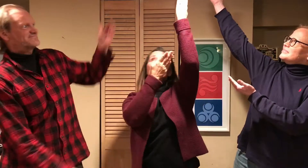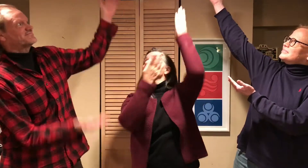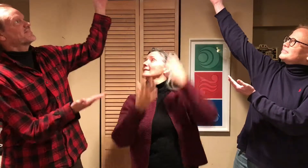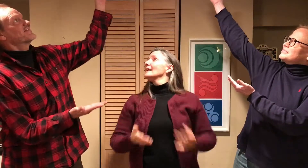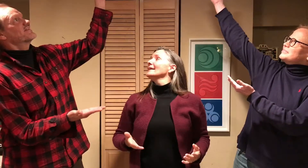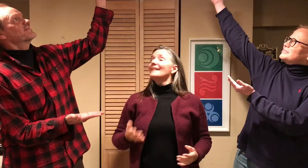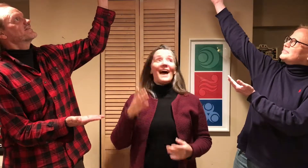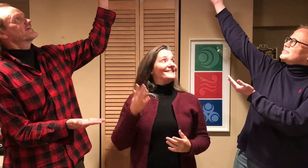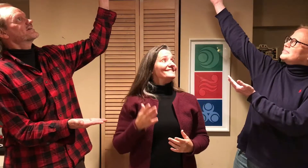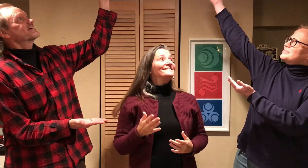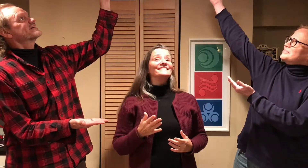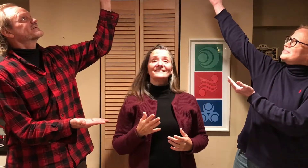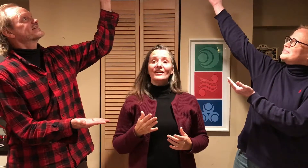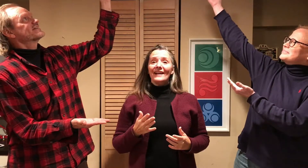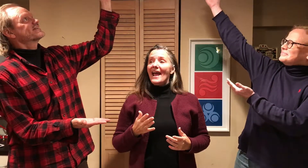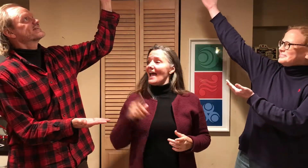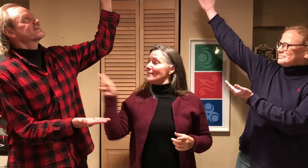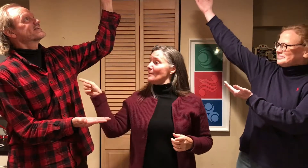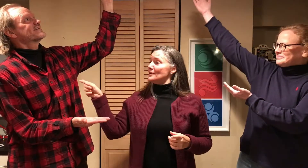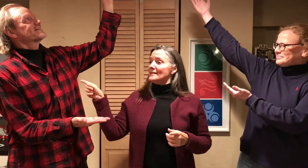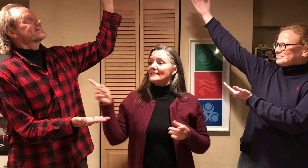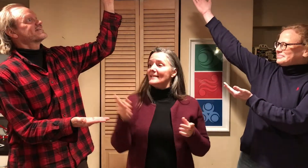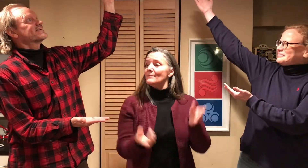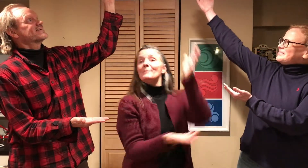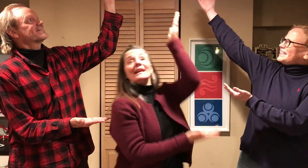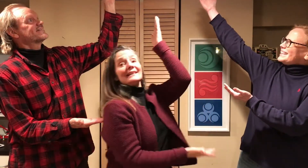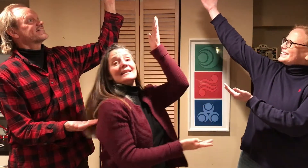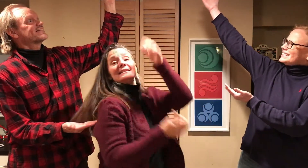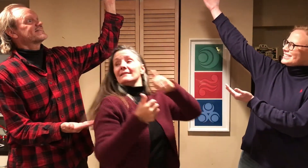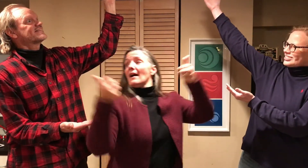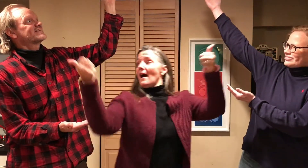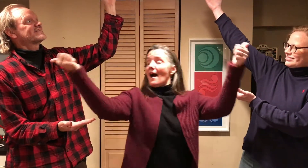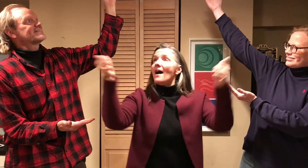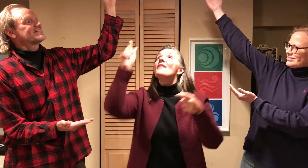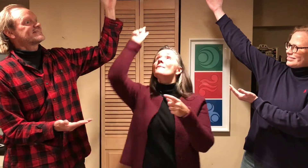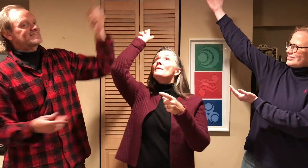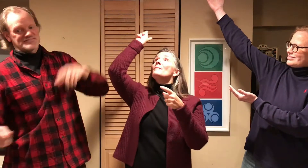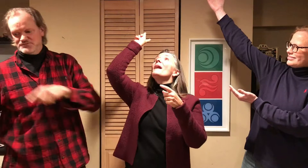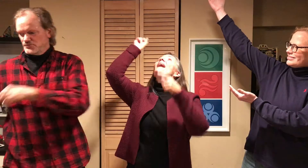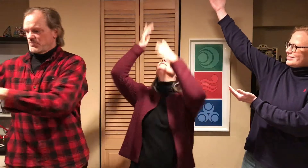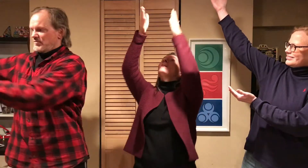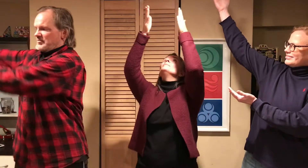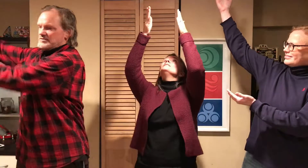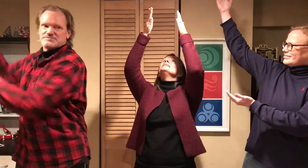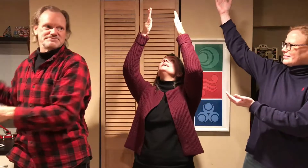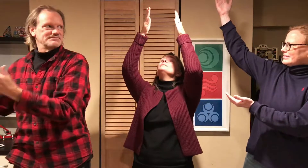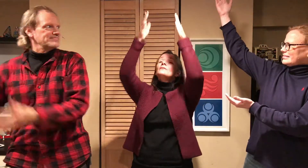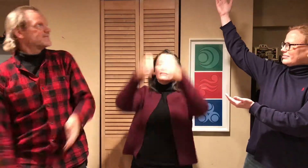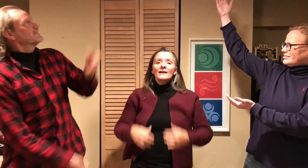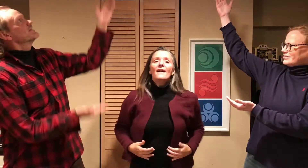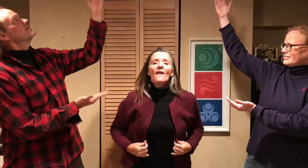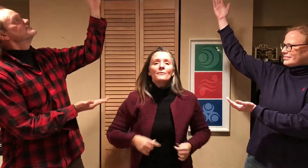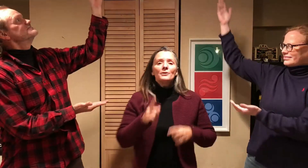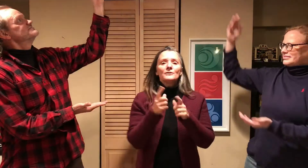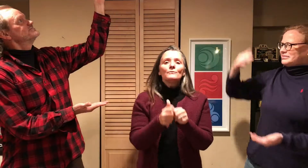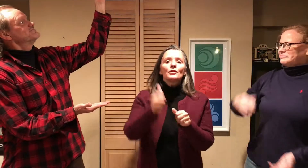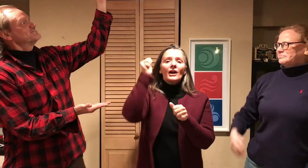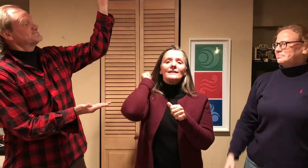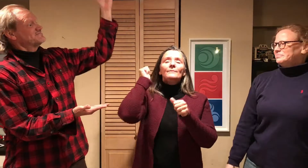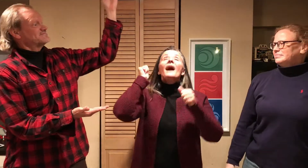God like that. Good. And the person next to them would be like this, and the people behind would all be looking up to you. And the person directly behind